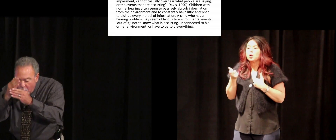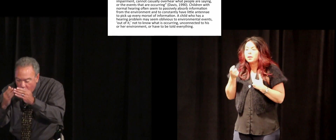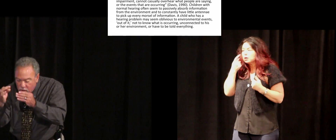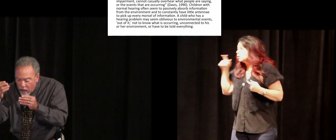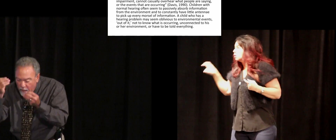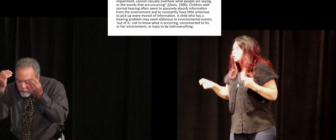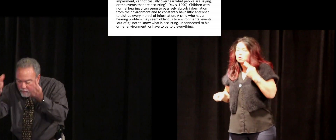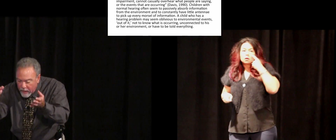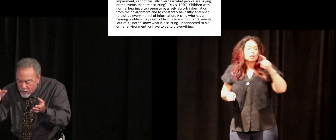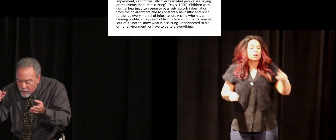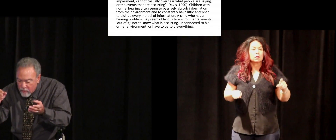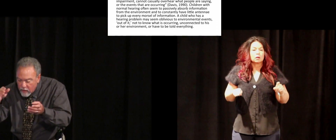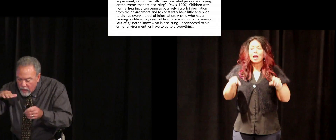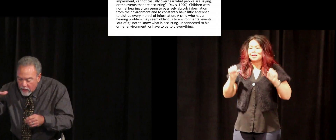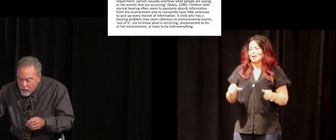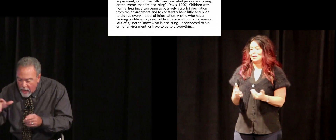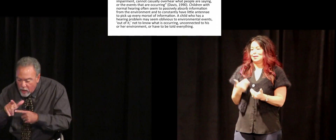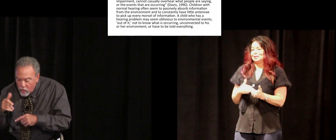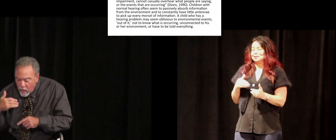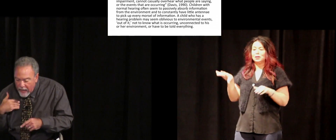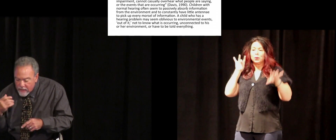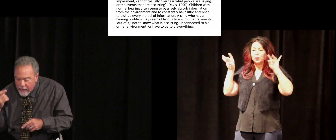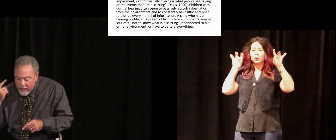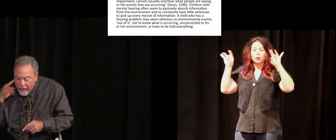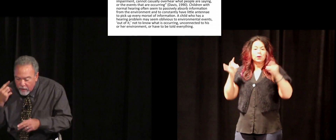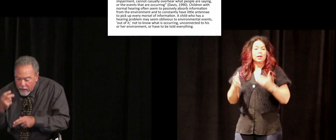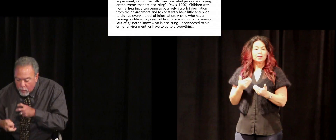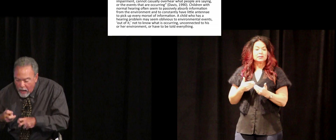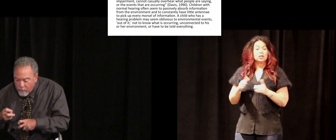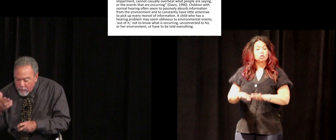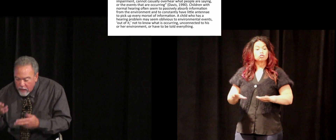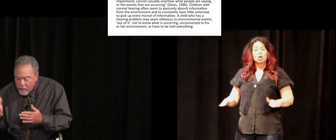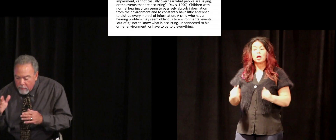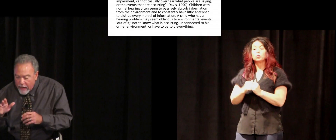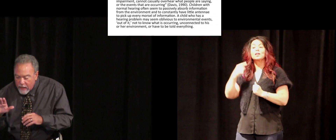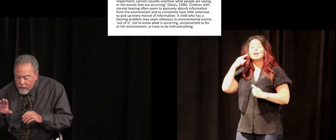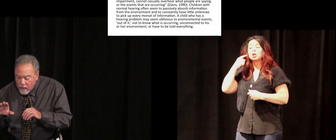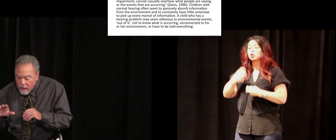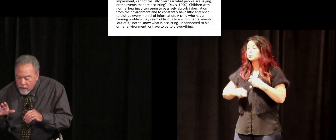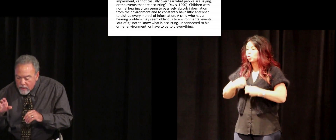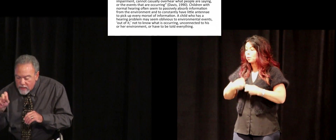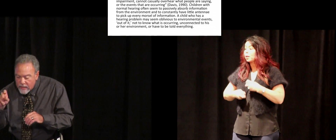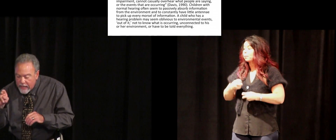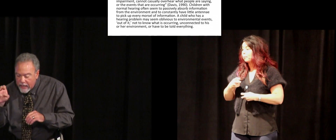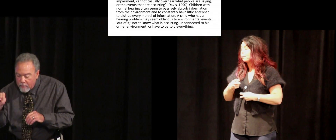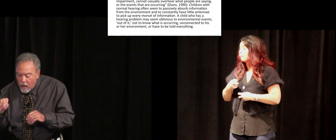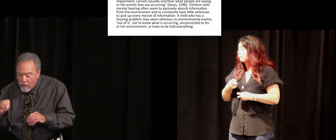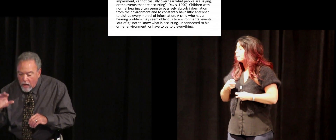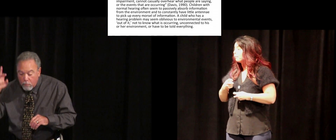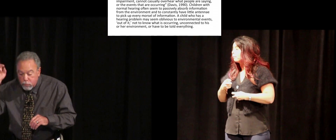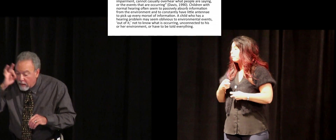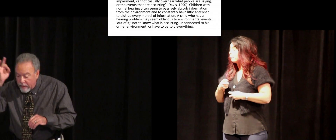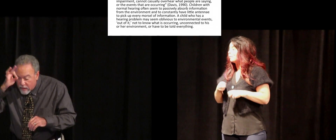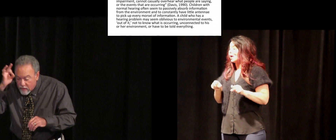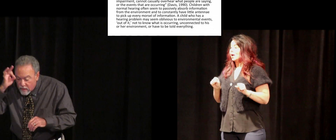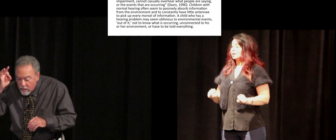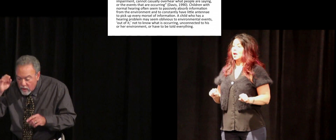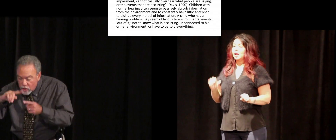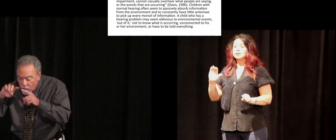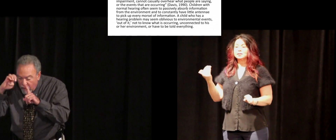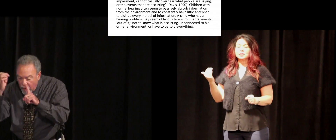I'm seeing more families signing with each other, with hard of hearing students, and especially at our higher